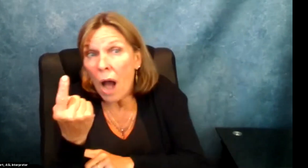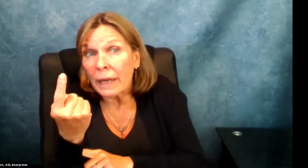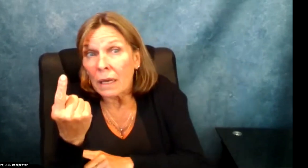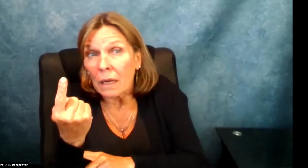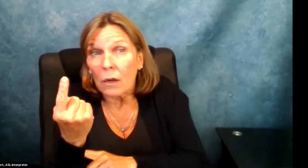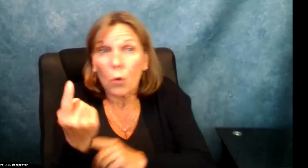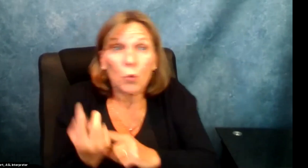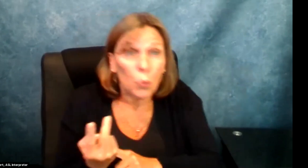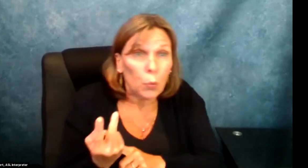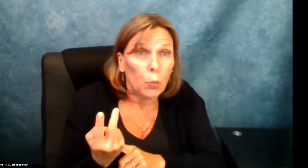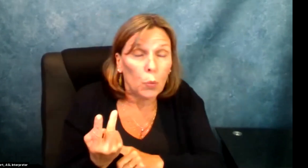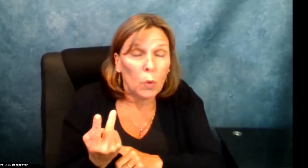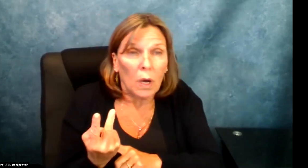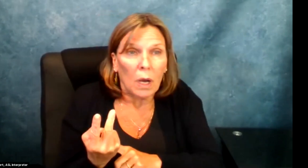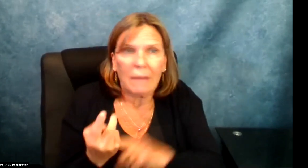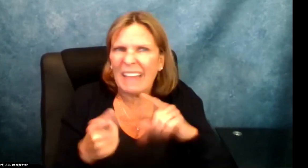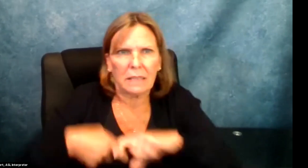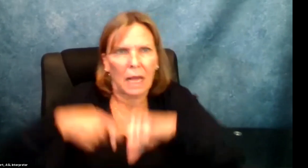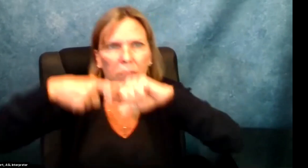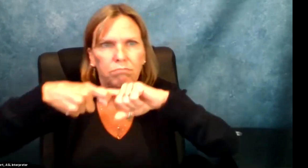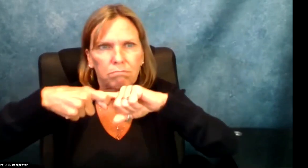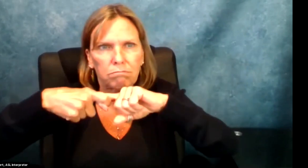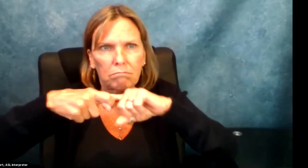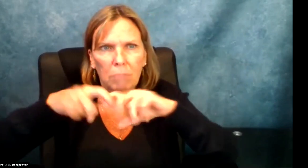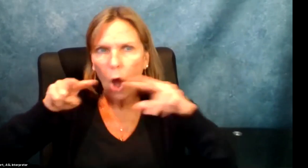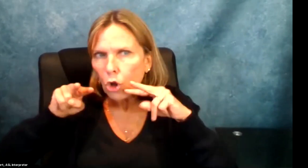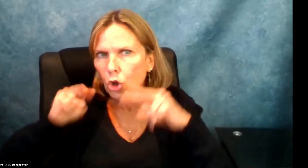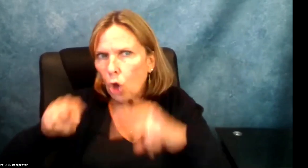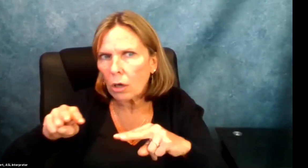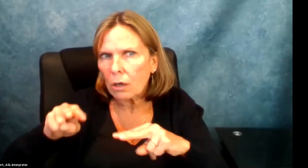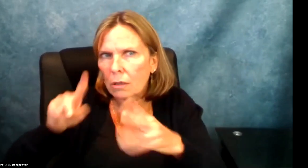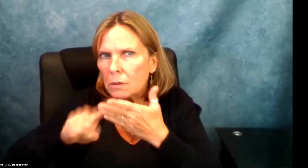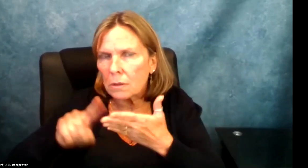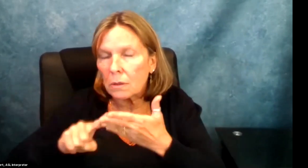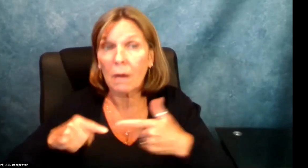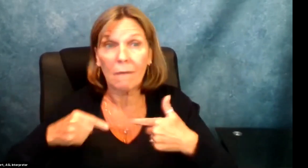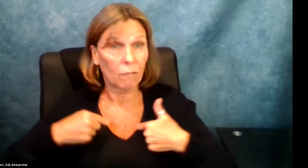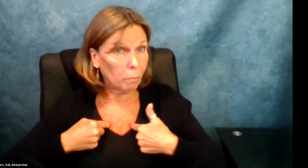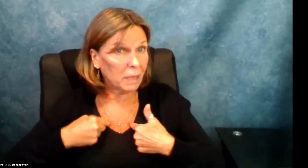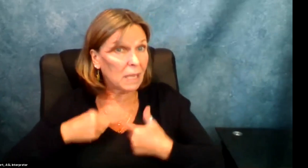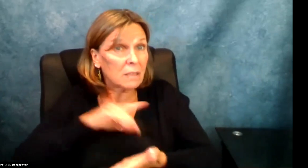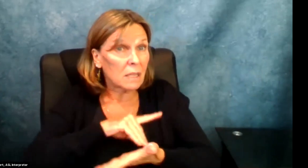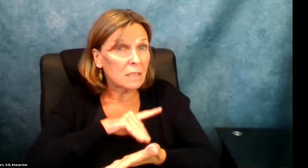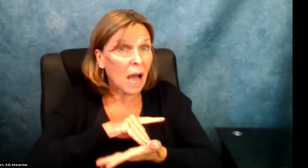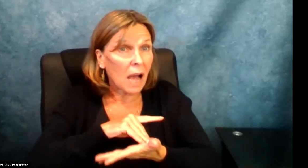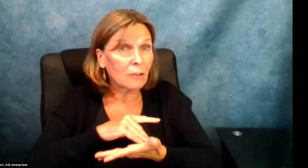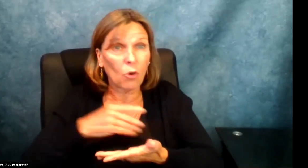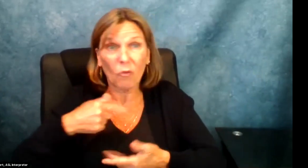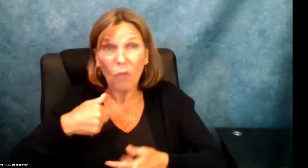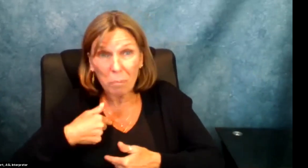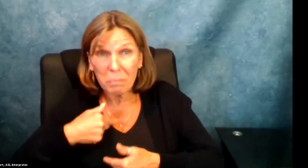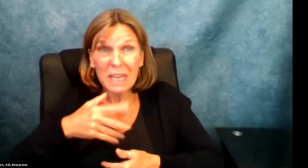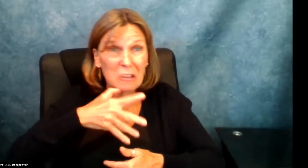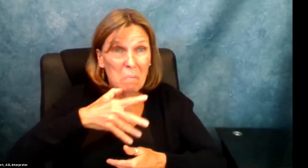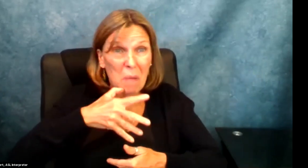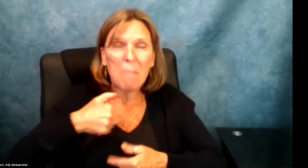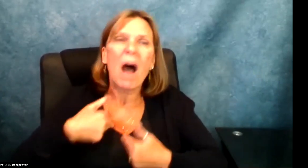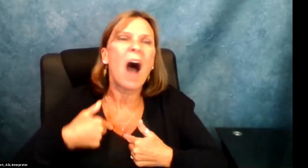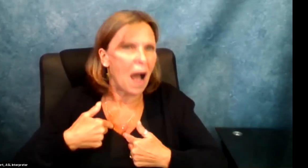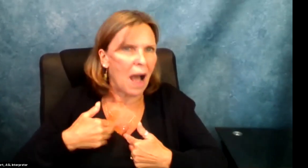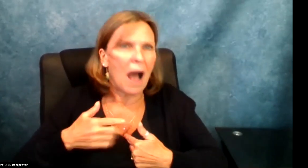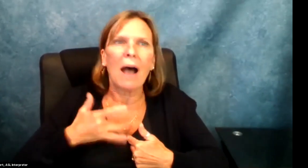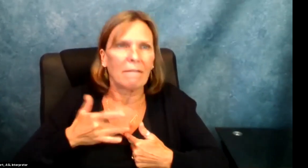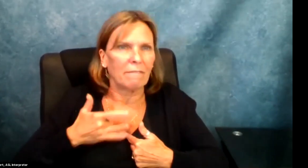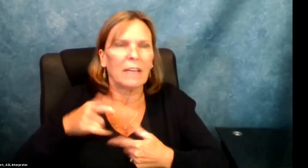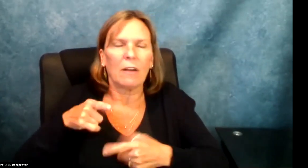got to take a look at this. To me, that, you know, as a parent, as a pediatrician, that's very reassuring that we're getting lots of data,